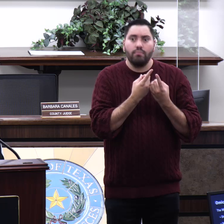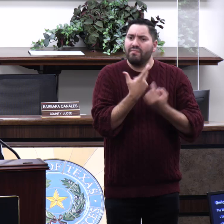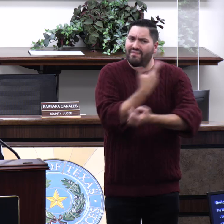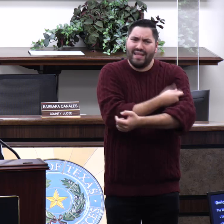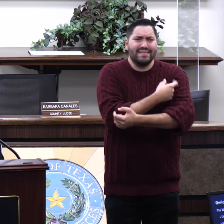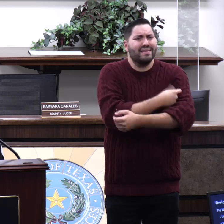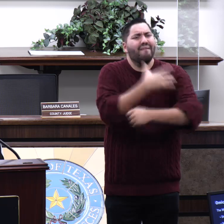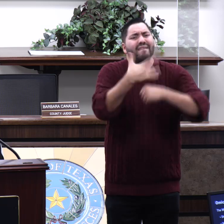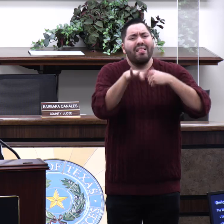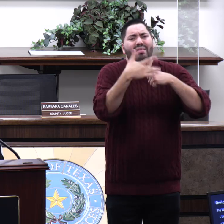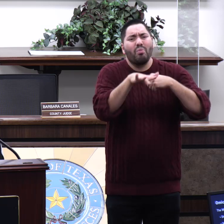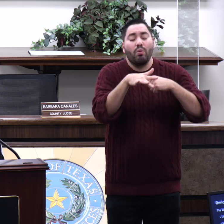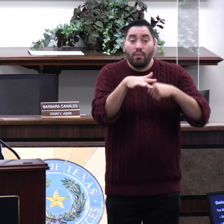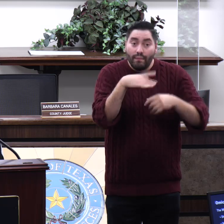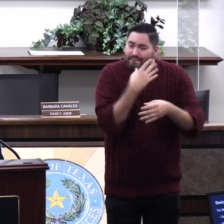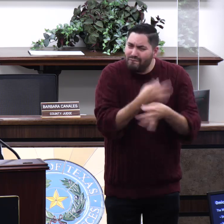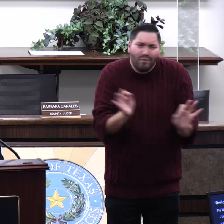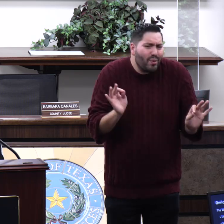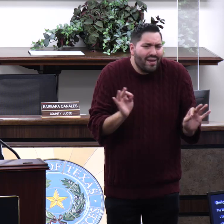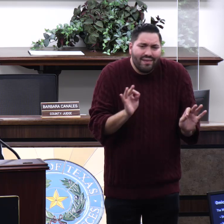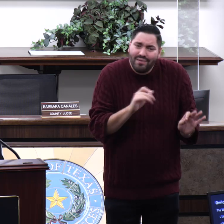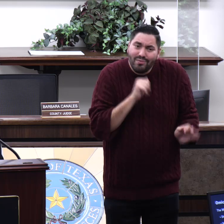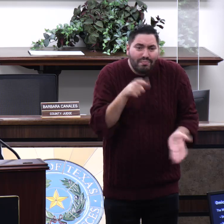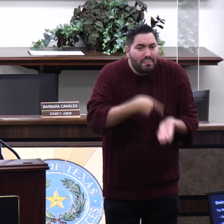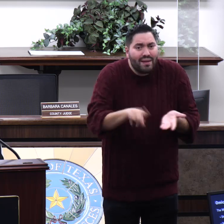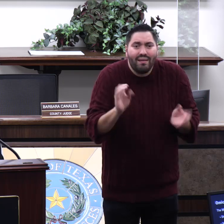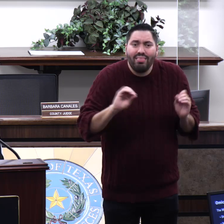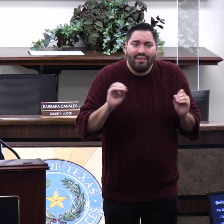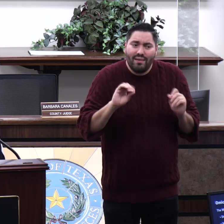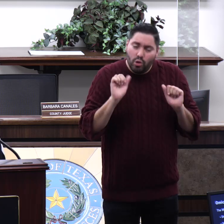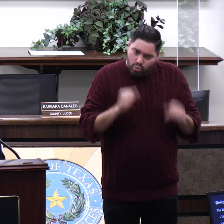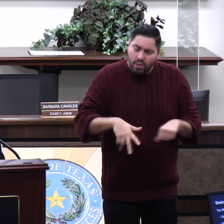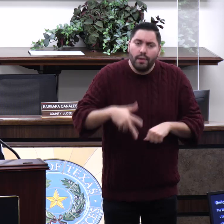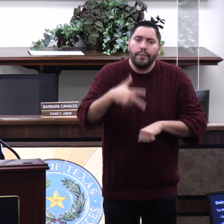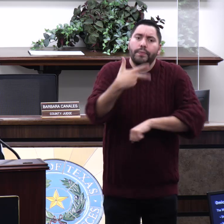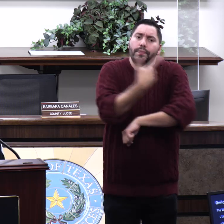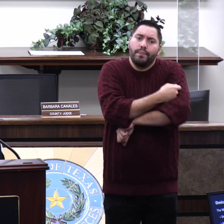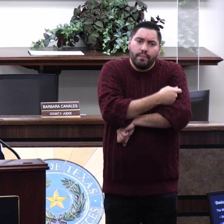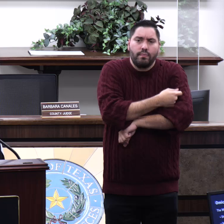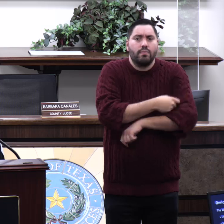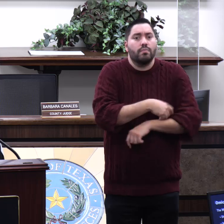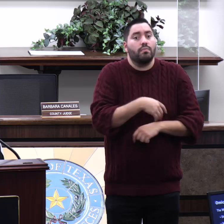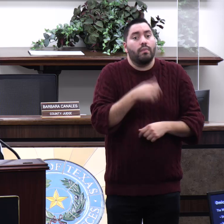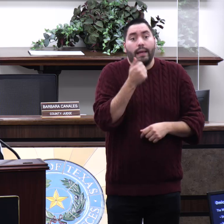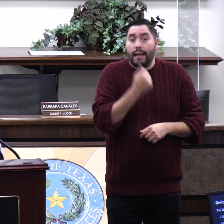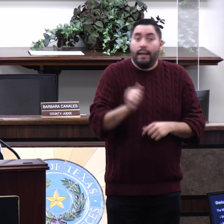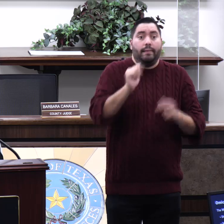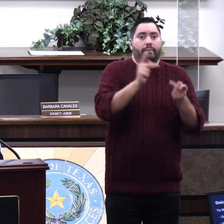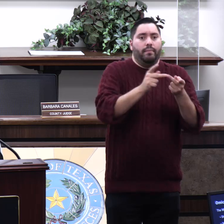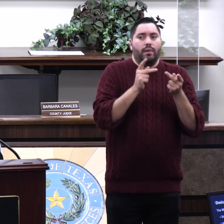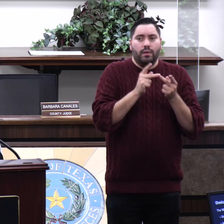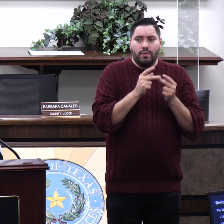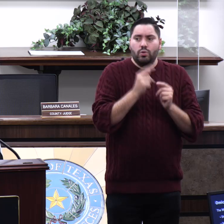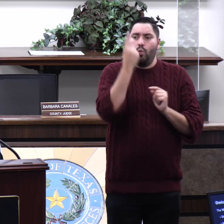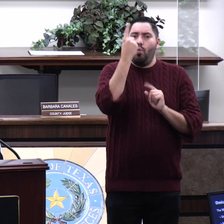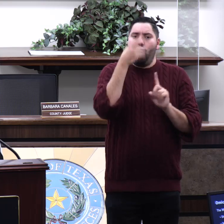to you at no cost. And as always, you can get that vaccination at one particular place, which is very